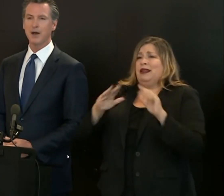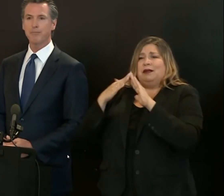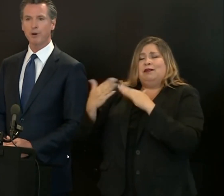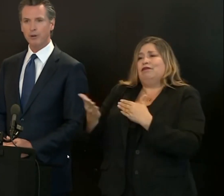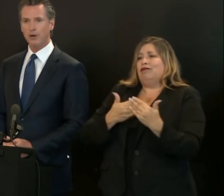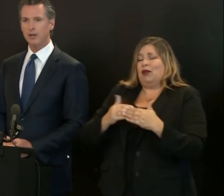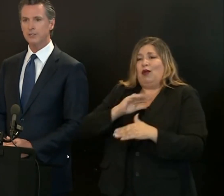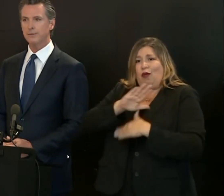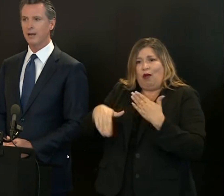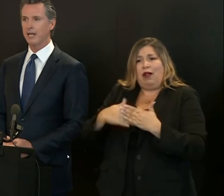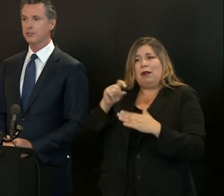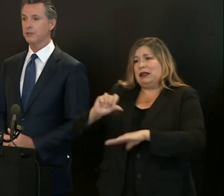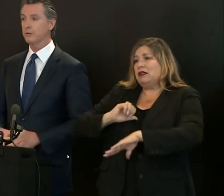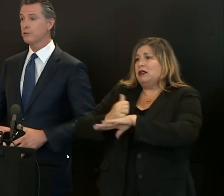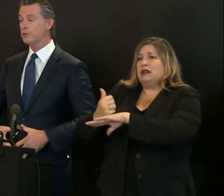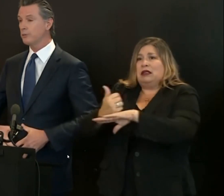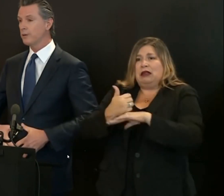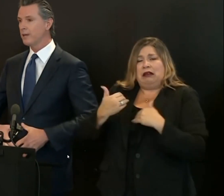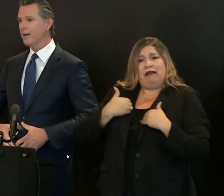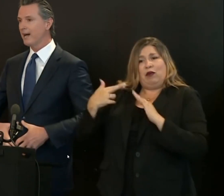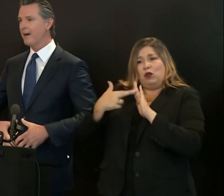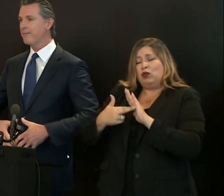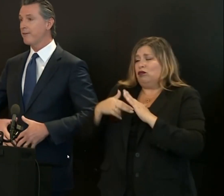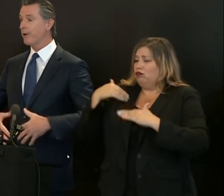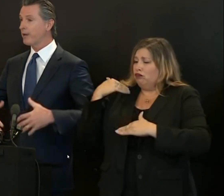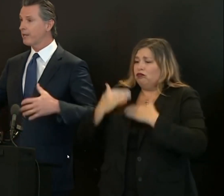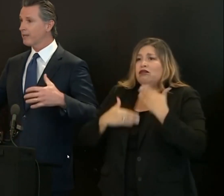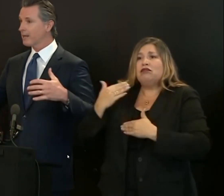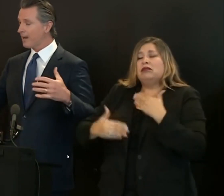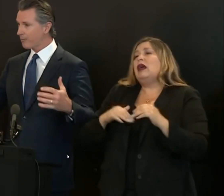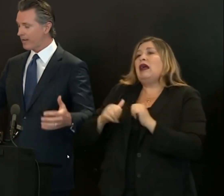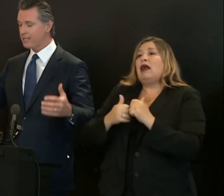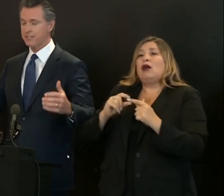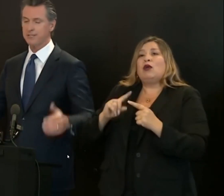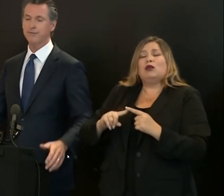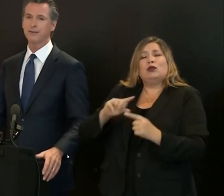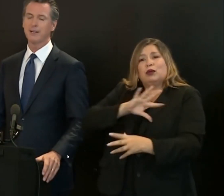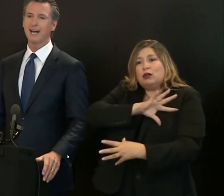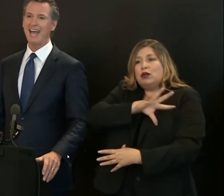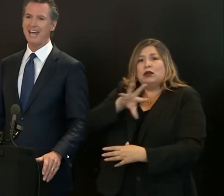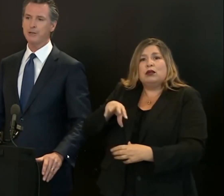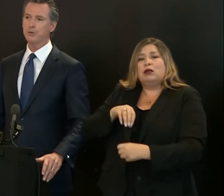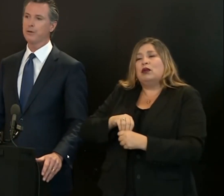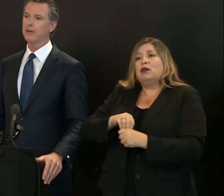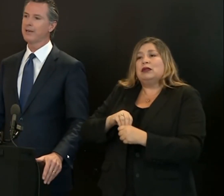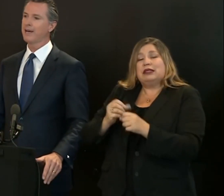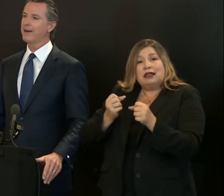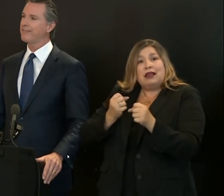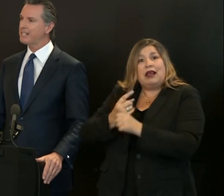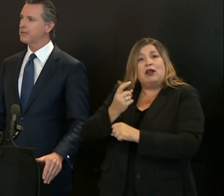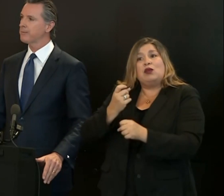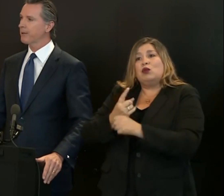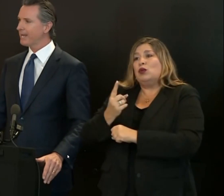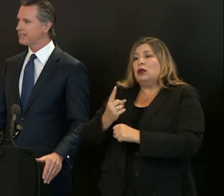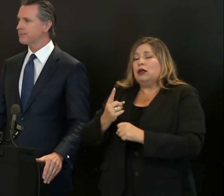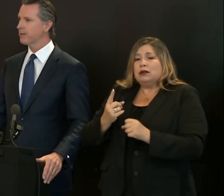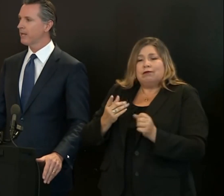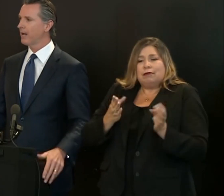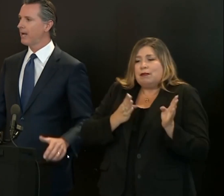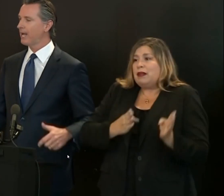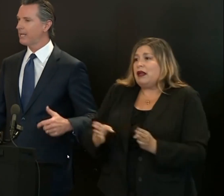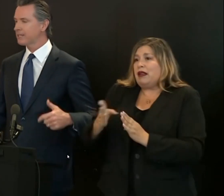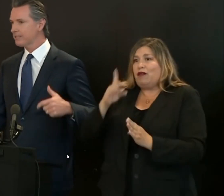advance protocols, to do very comprehensive annual event